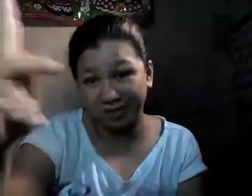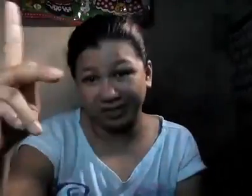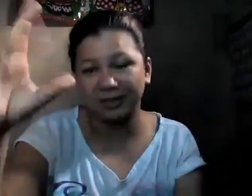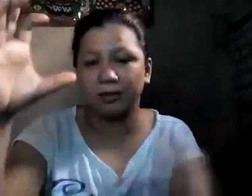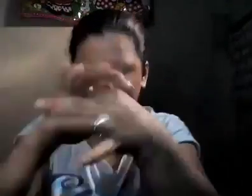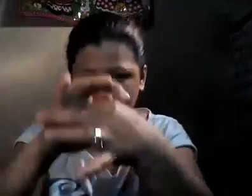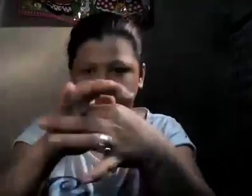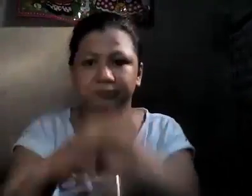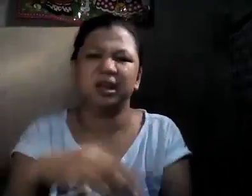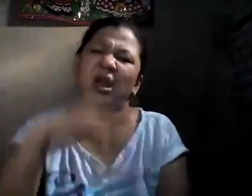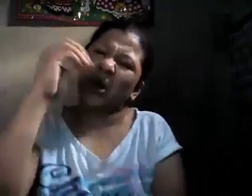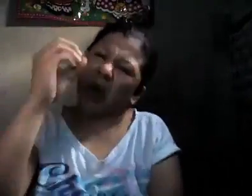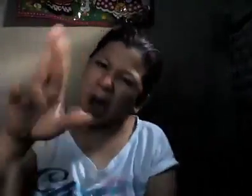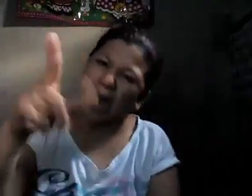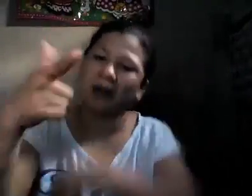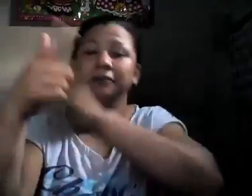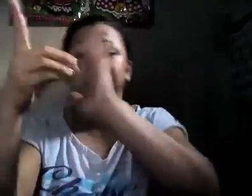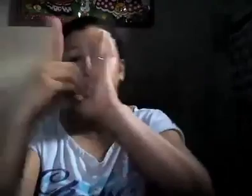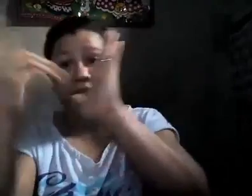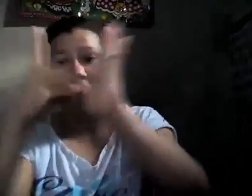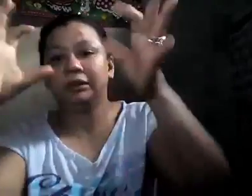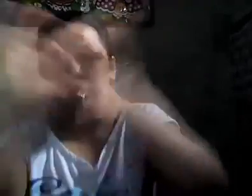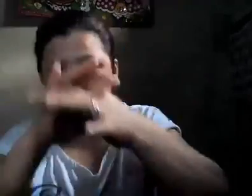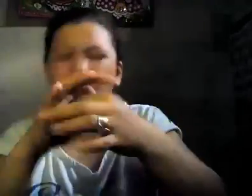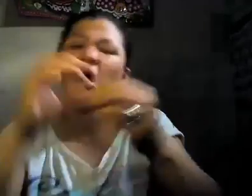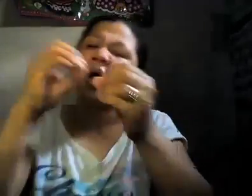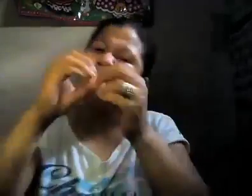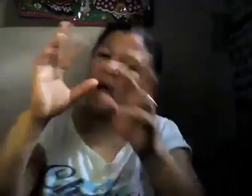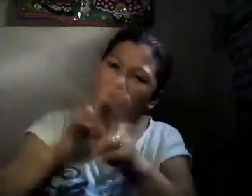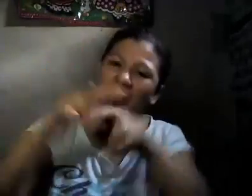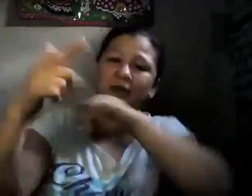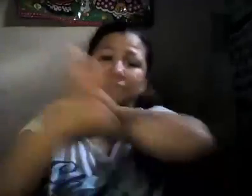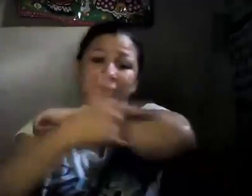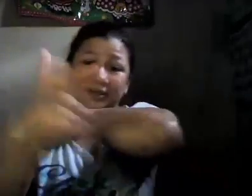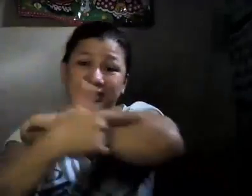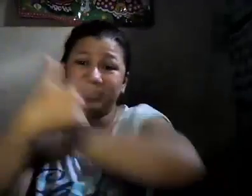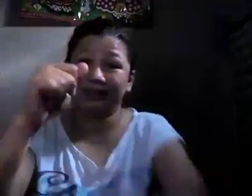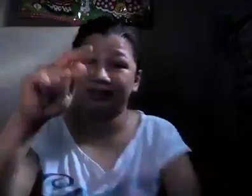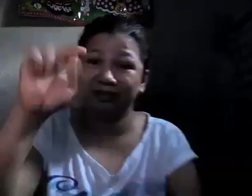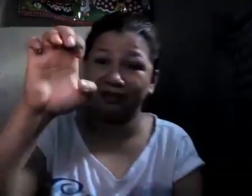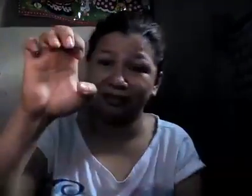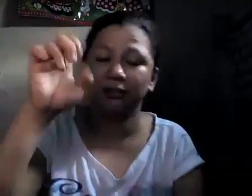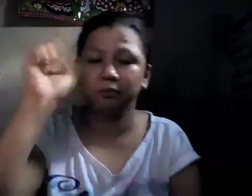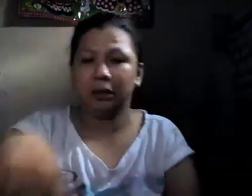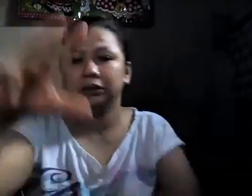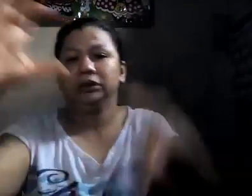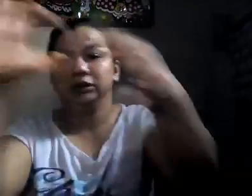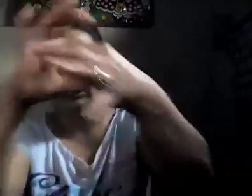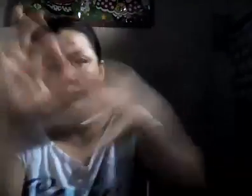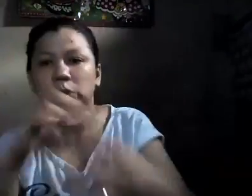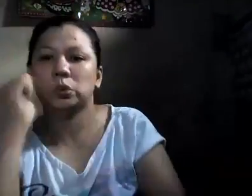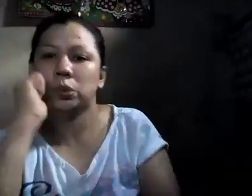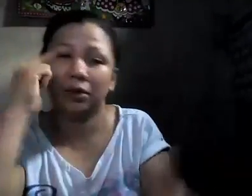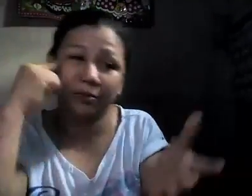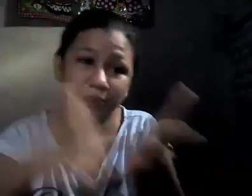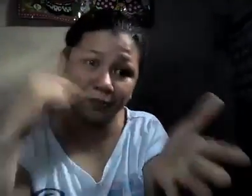This cream easily colors the roots and hairlines with three natural ingredients. This is my